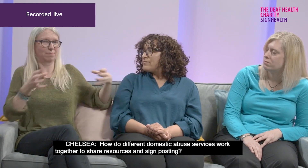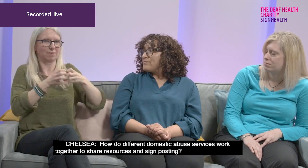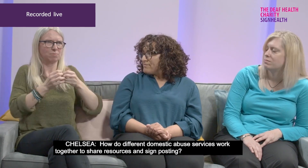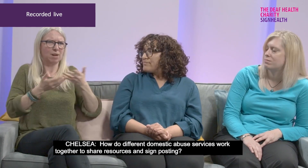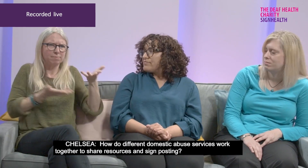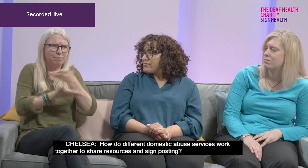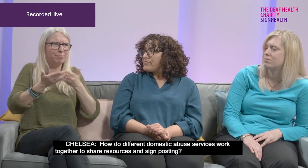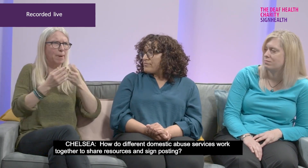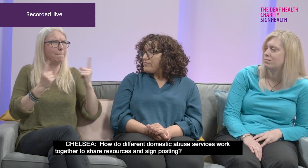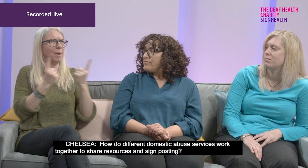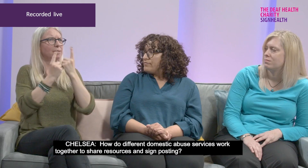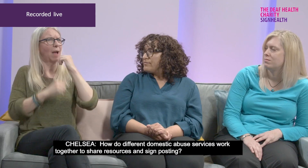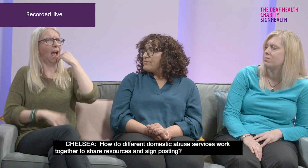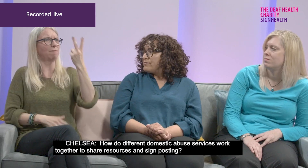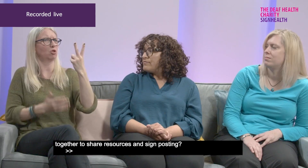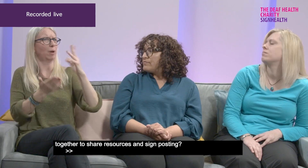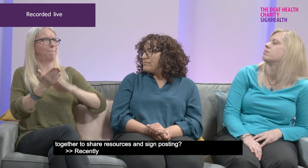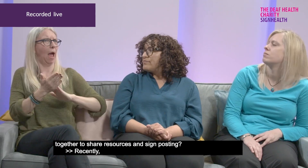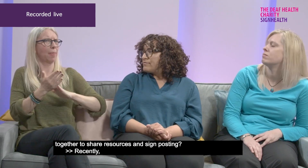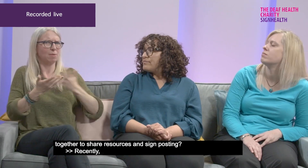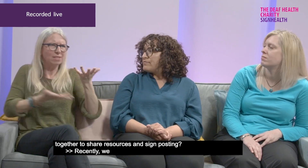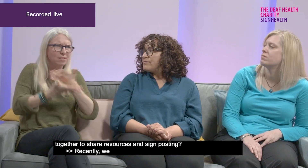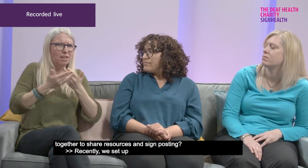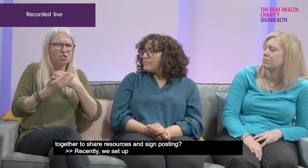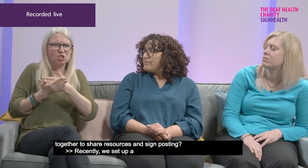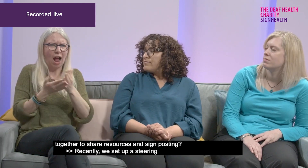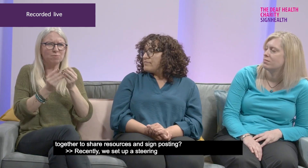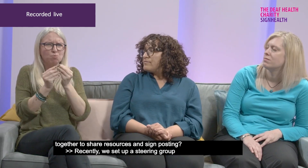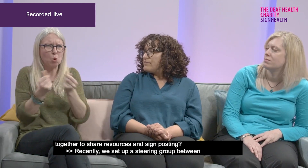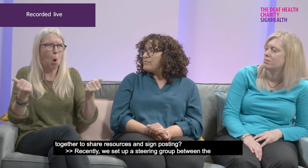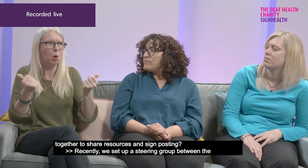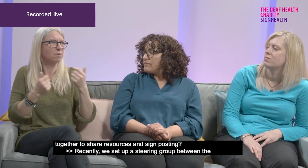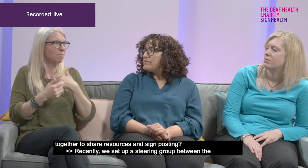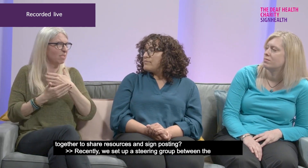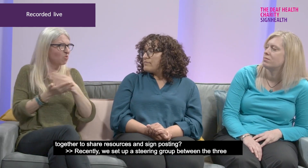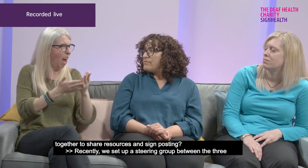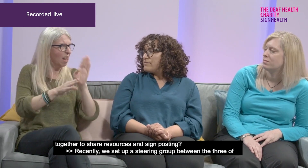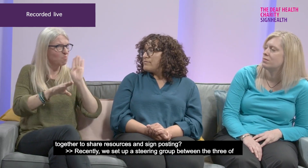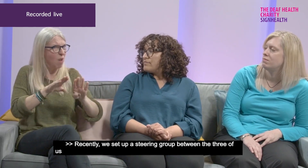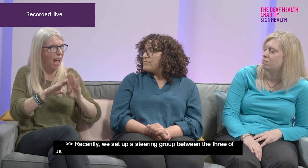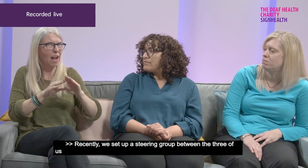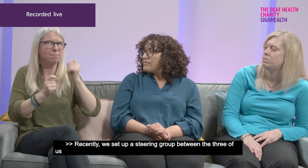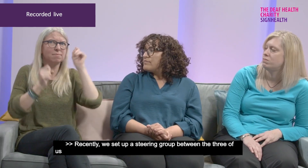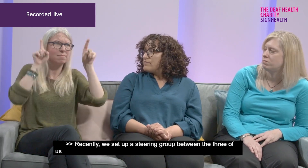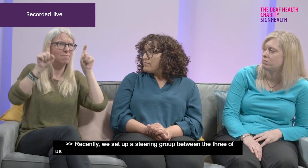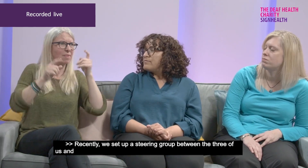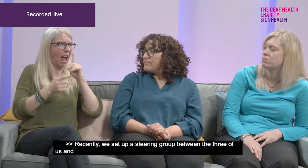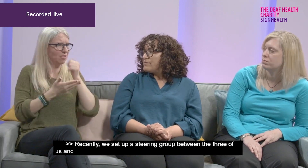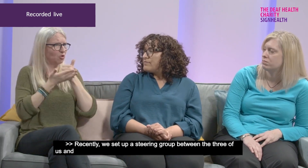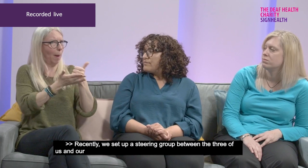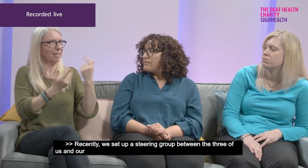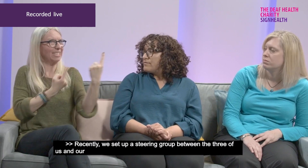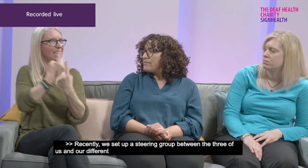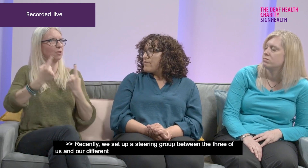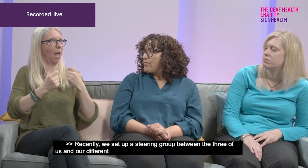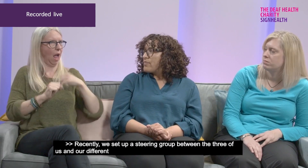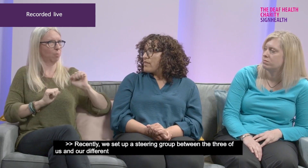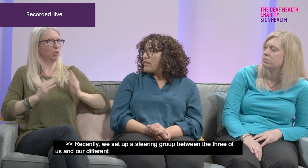So recently we set up a steering group between the three of us and our different